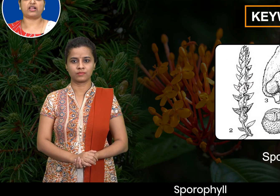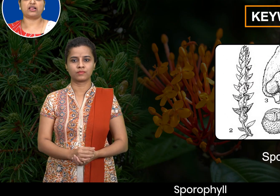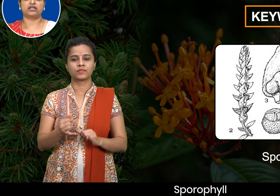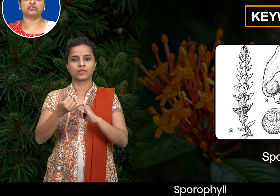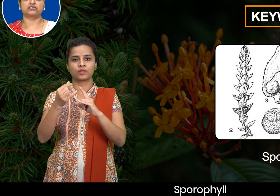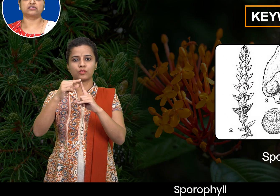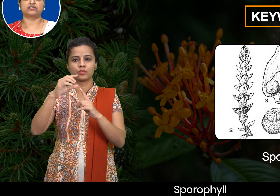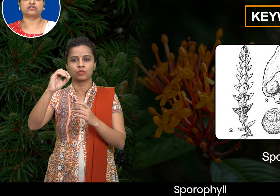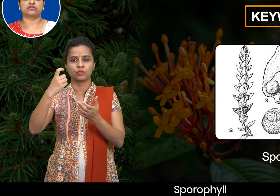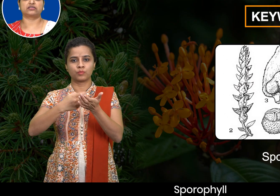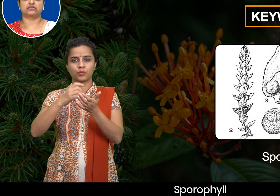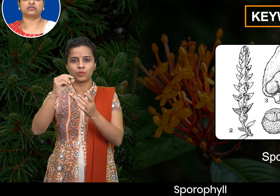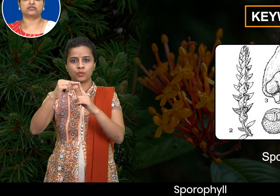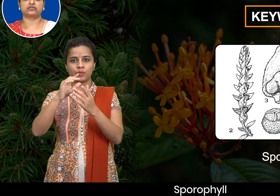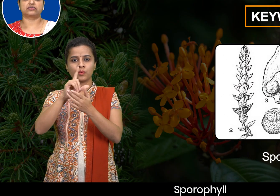sporophyll,